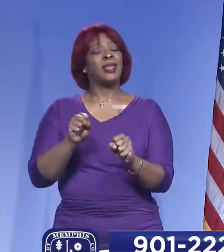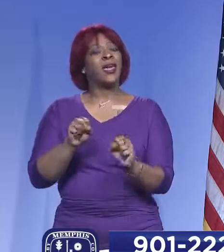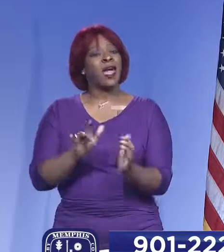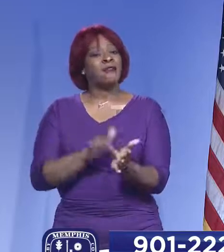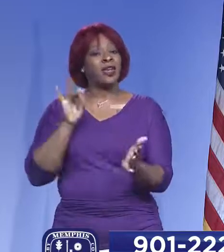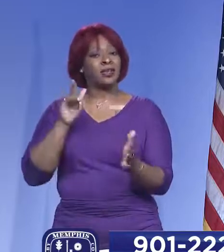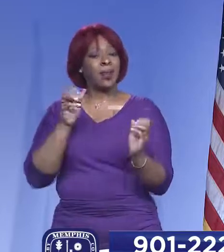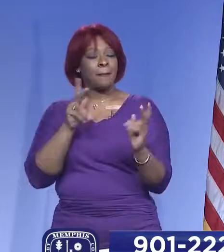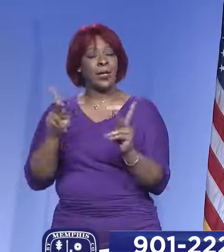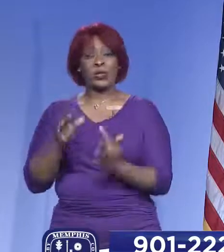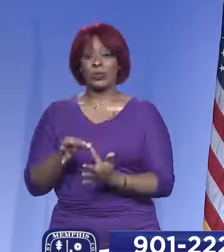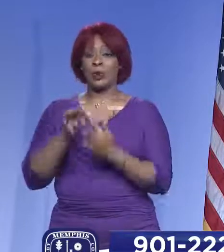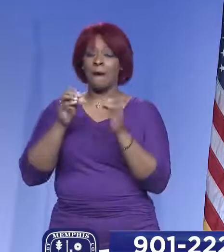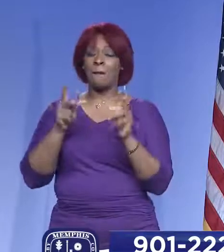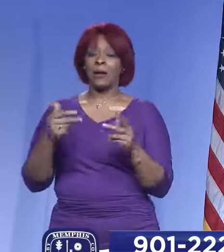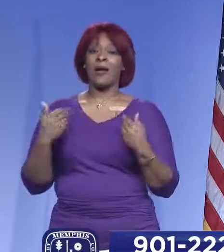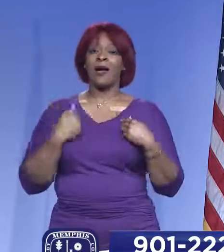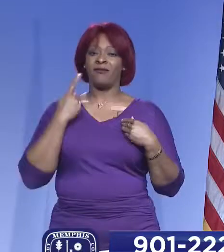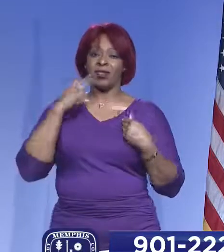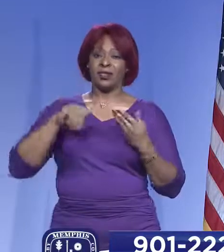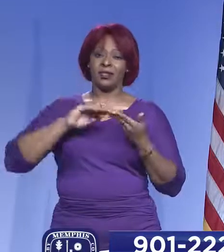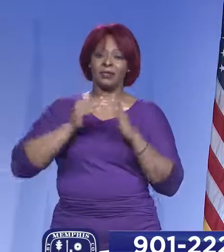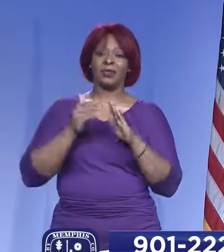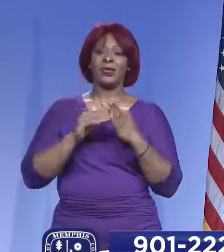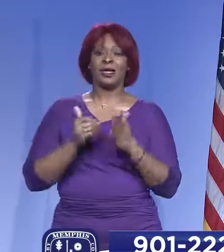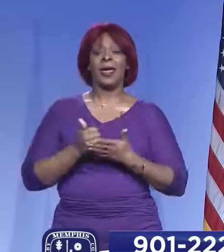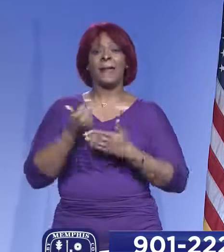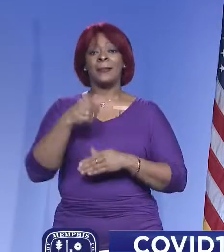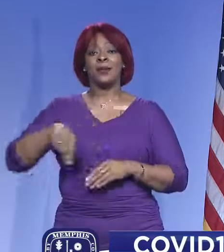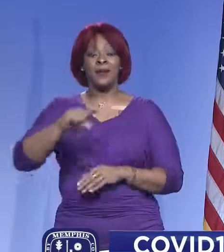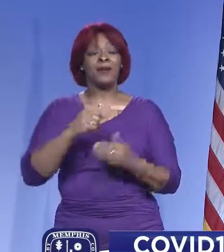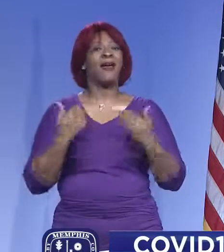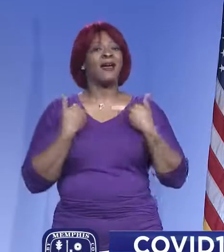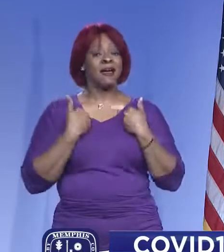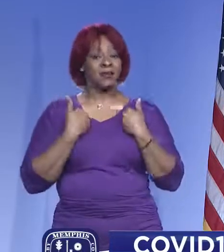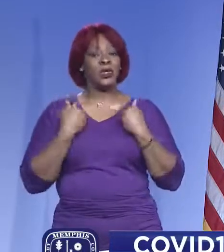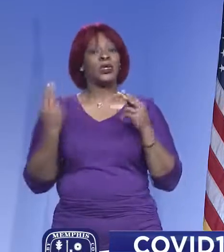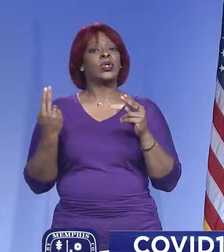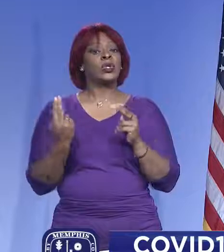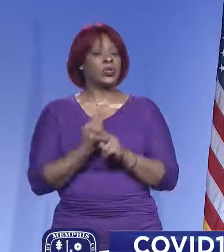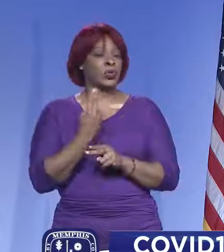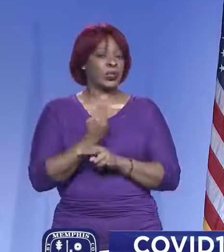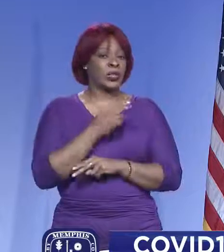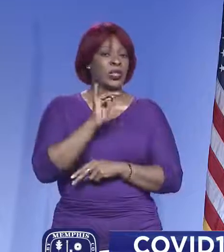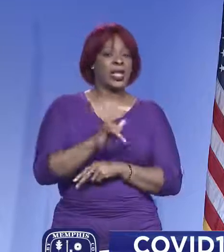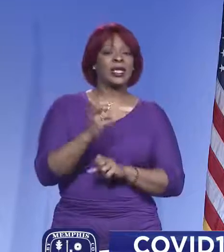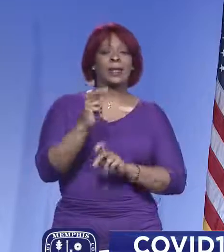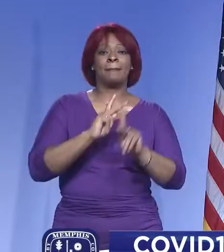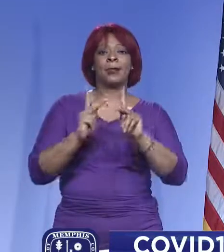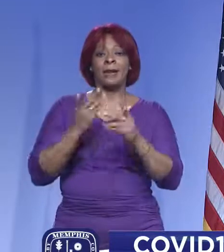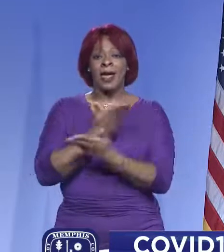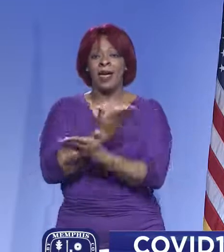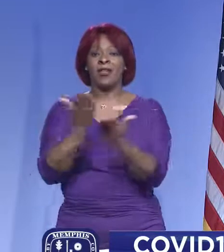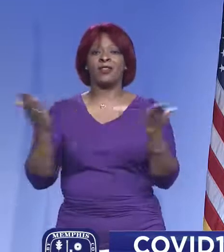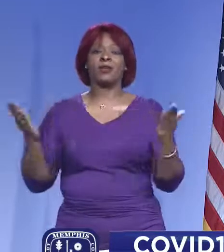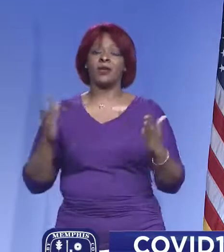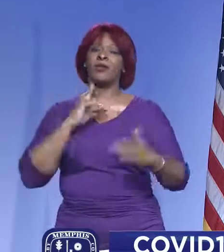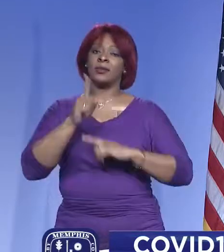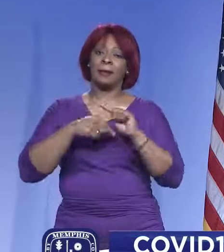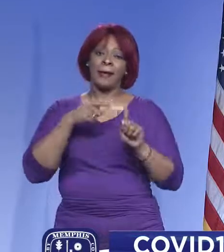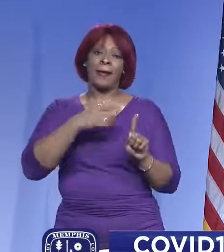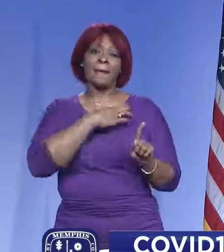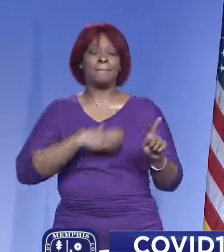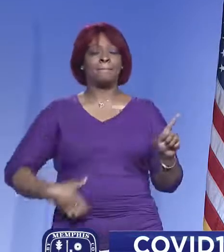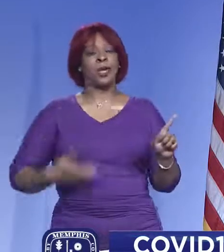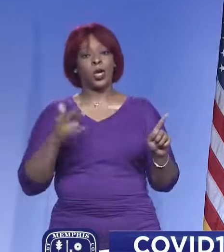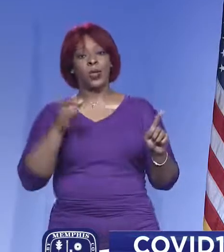the unique opportunity we have in this community that not many other folks have. We're using the incentive just to get folks out there, but it's really about what Mayor Harris